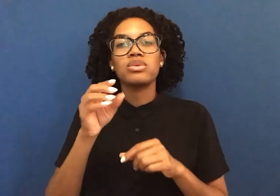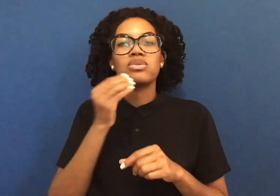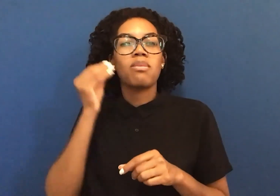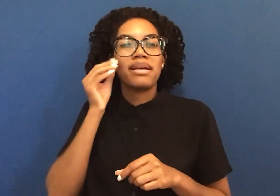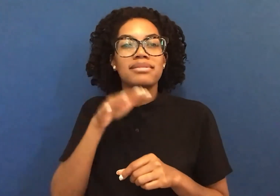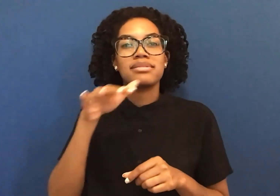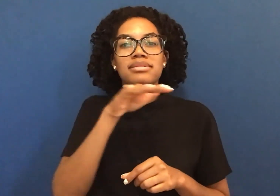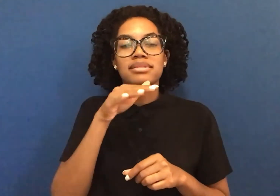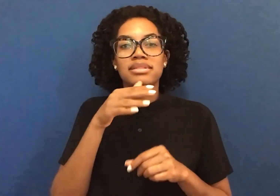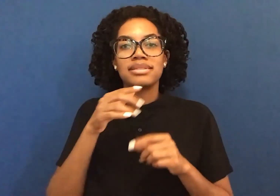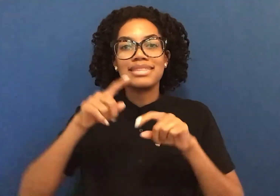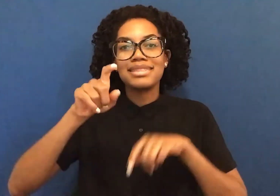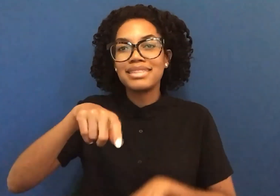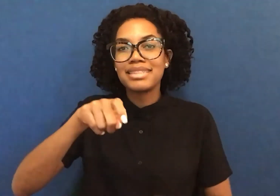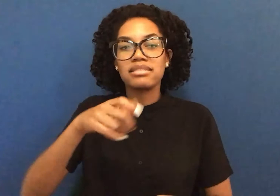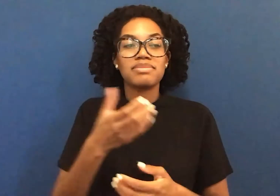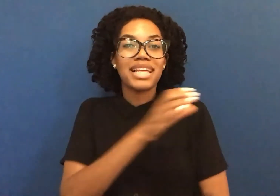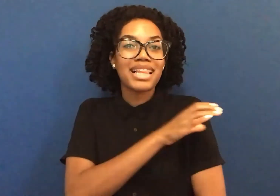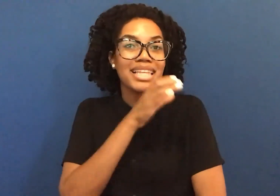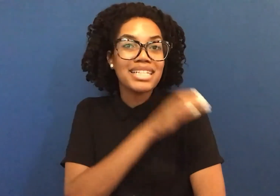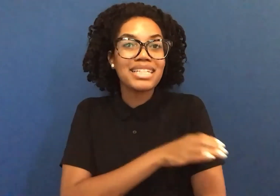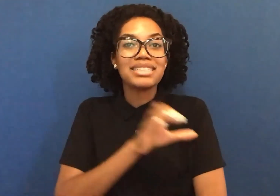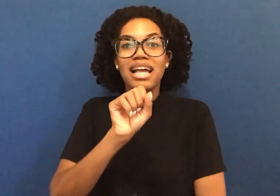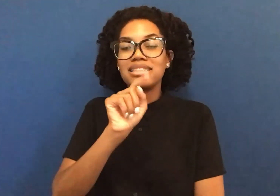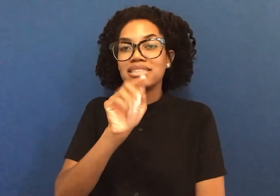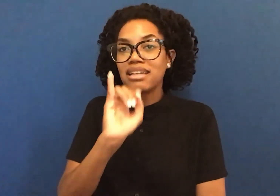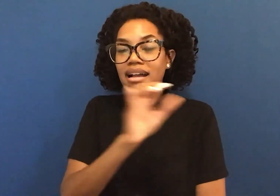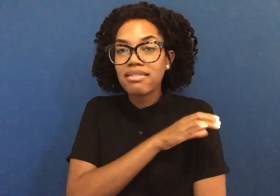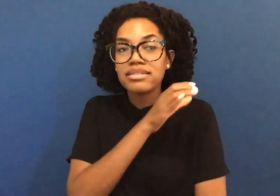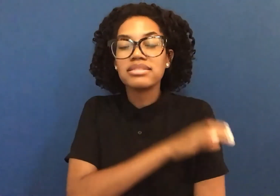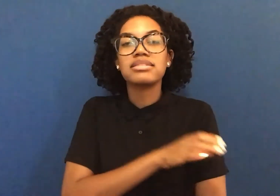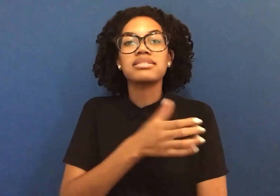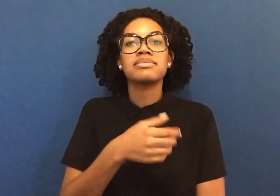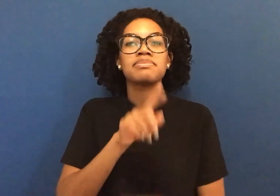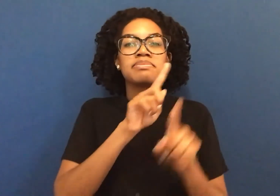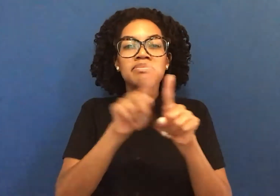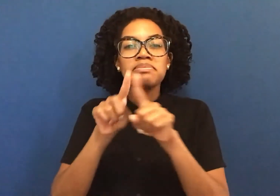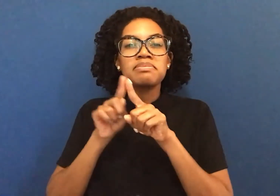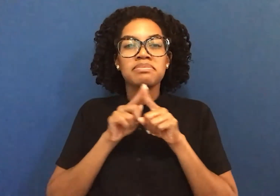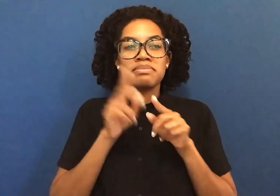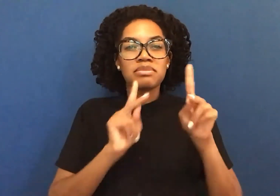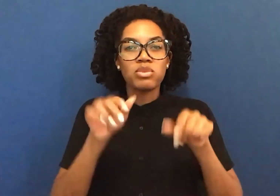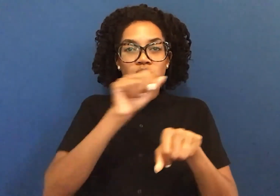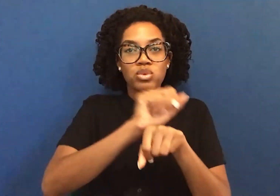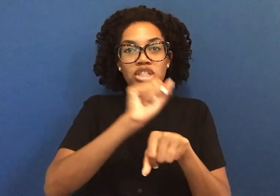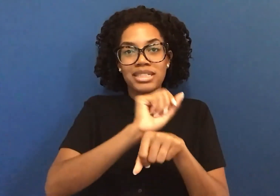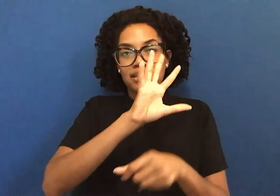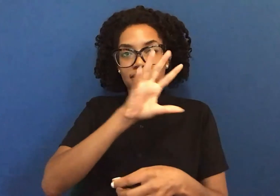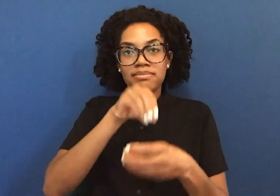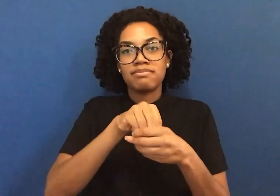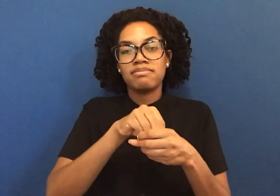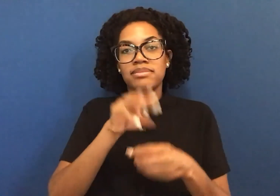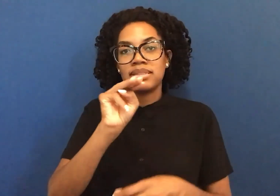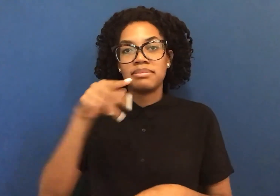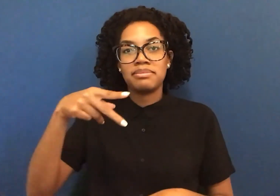community health centers, STI clinics, states, localities, everyone working in a comprehensive manner to